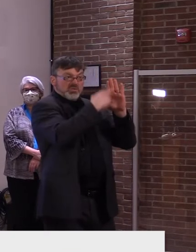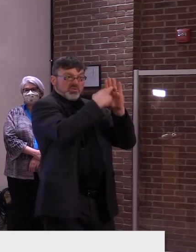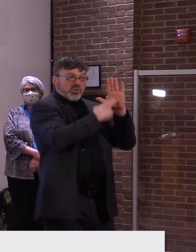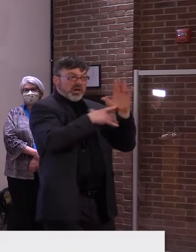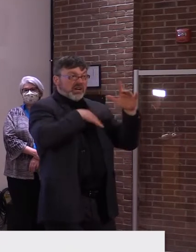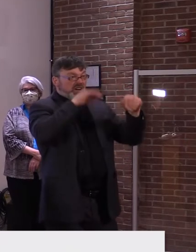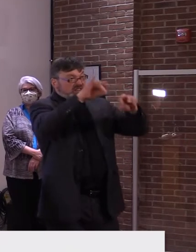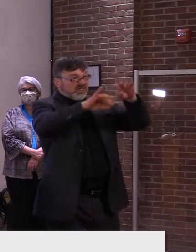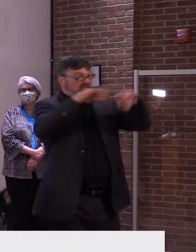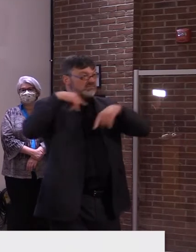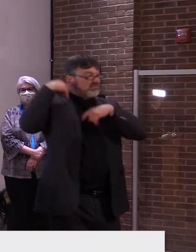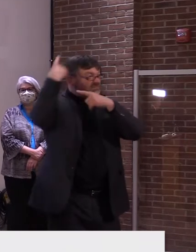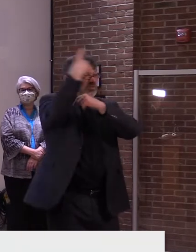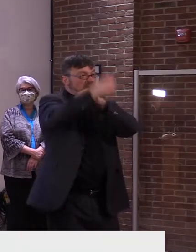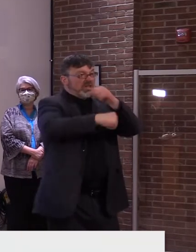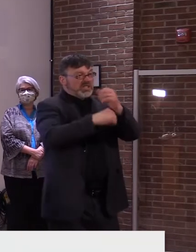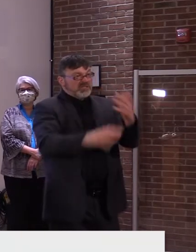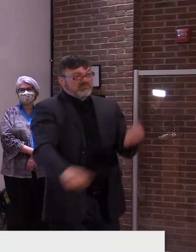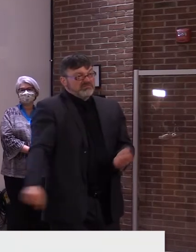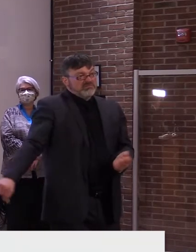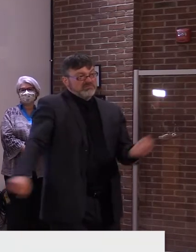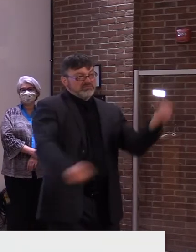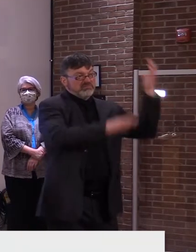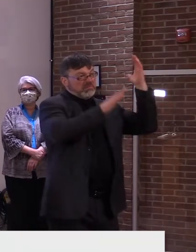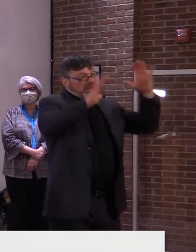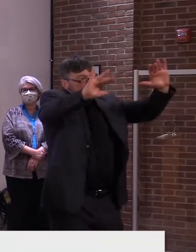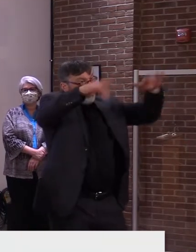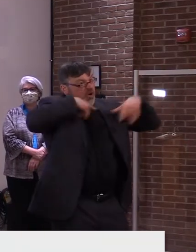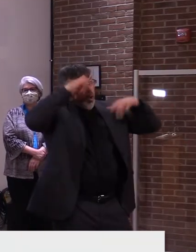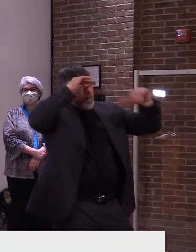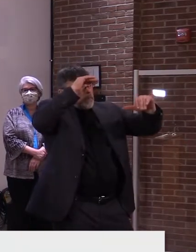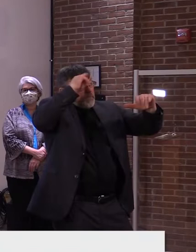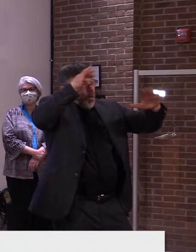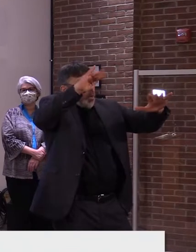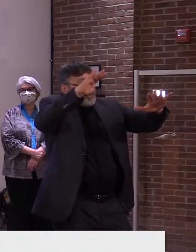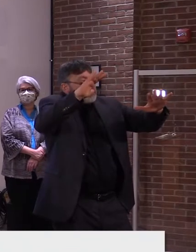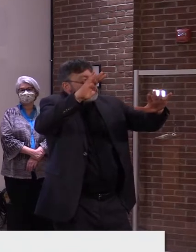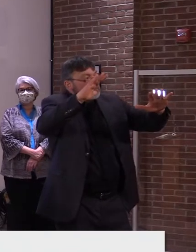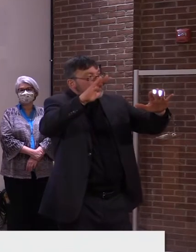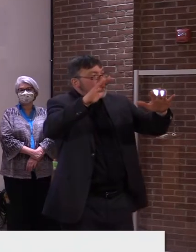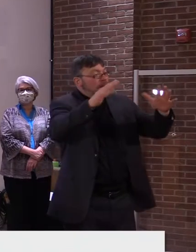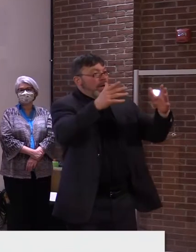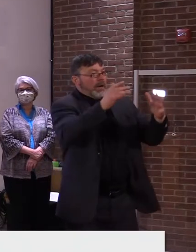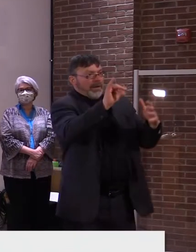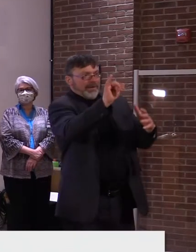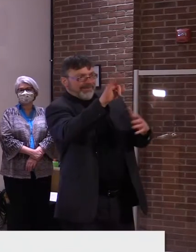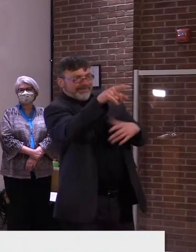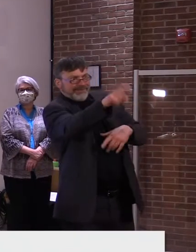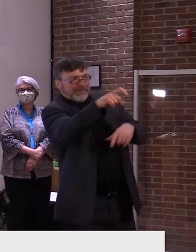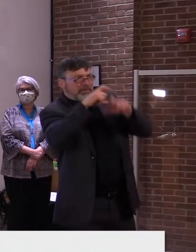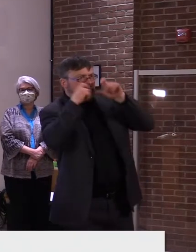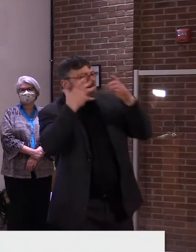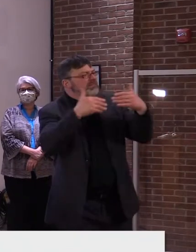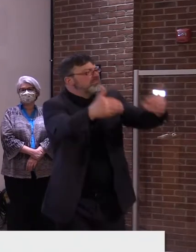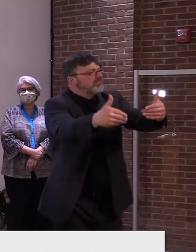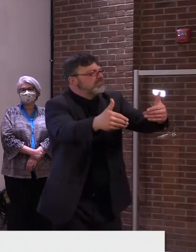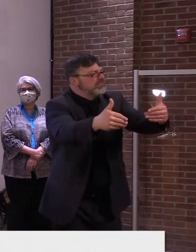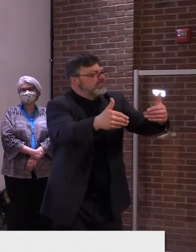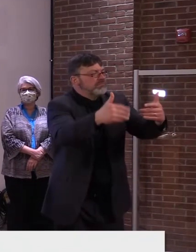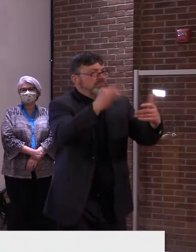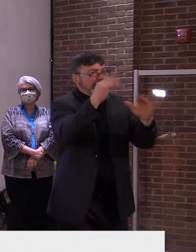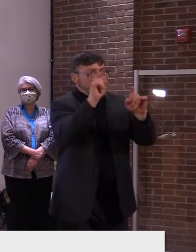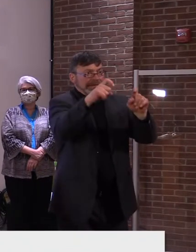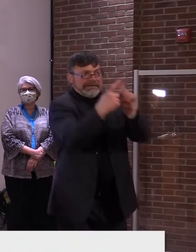it won't be mandatory. I think we should be prepared. There are going to be a number of people who will want to